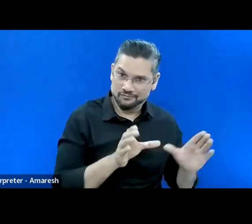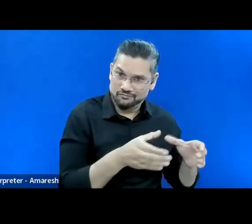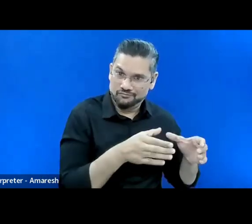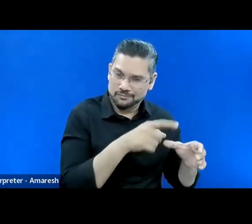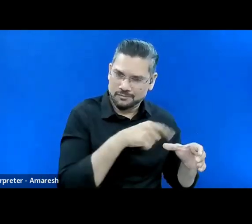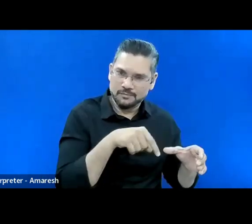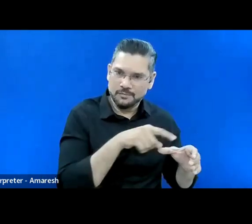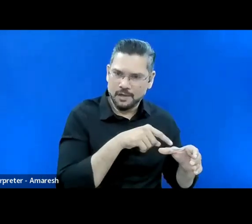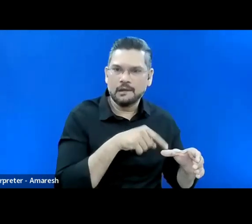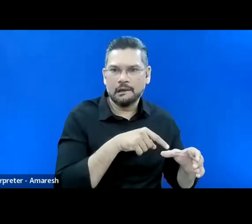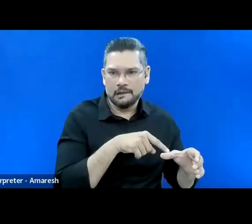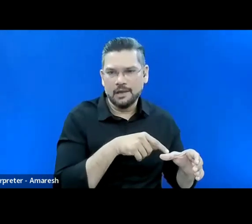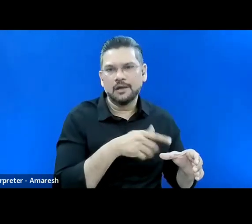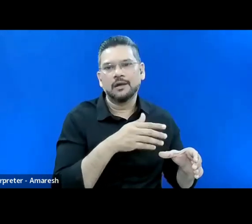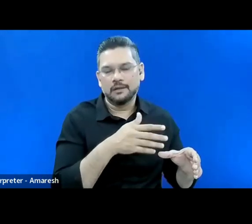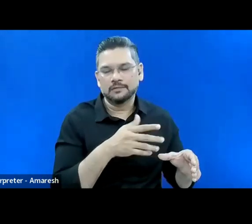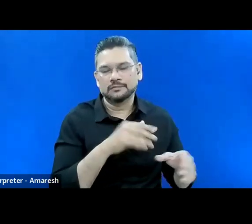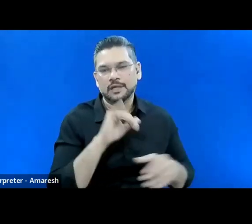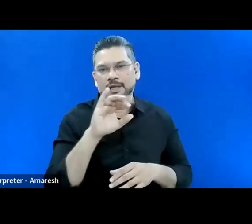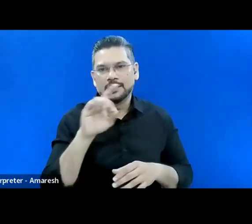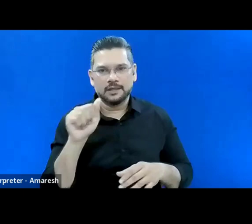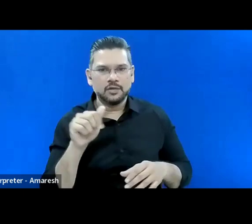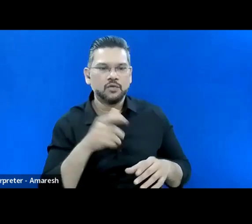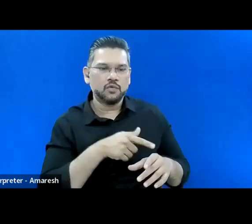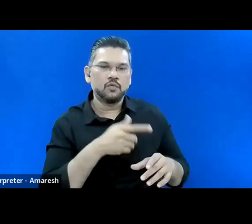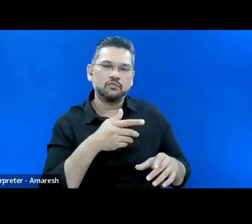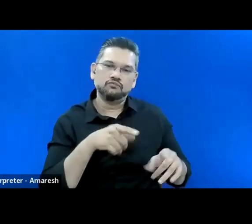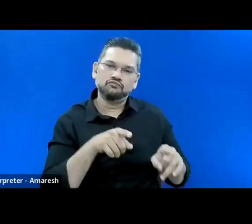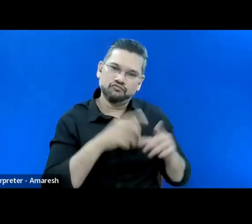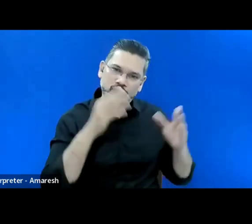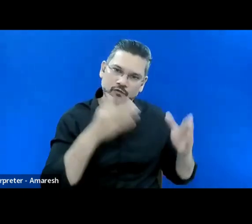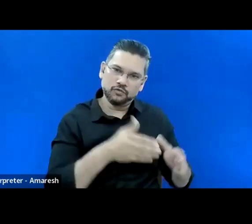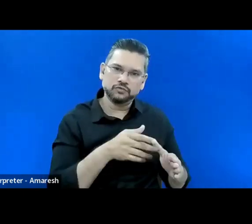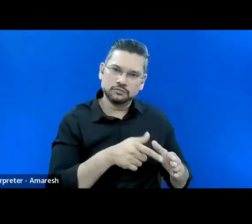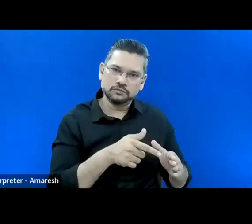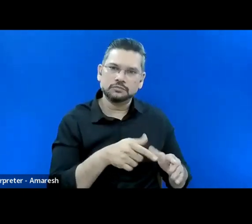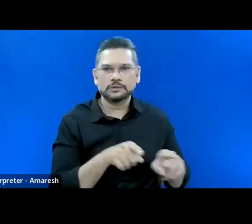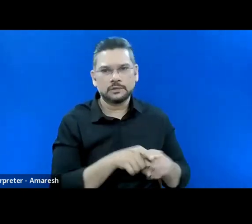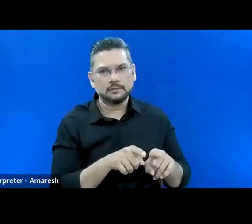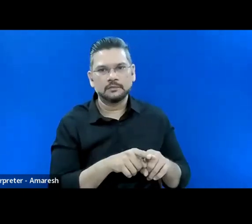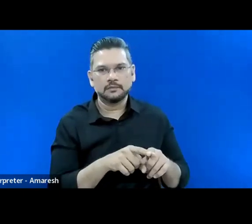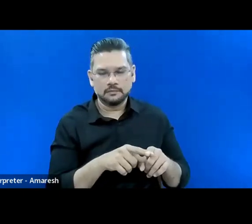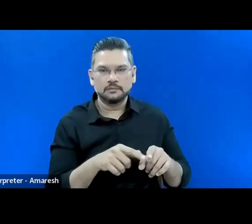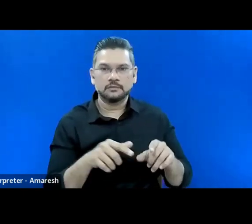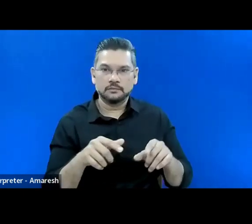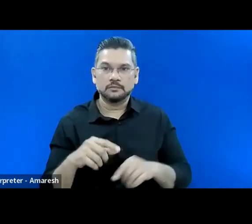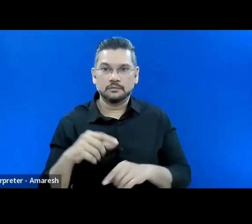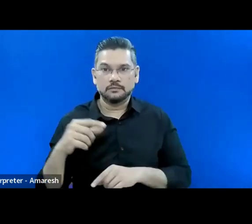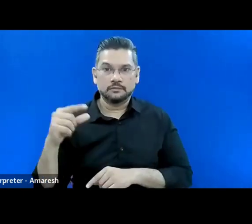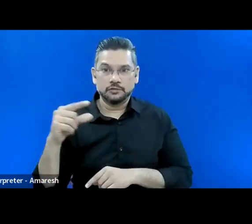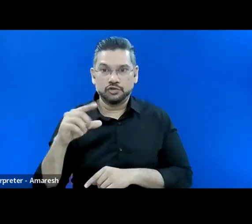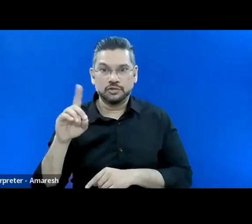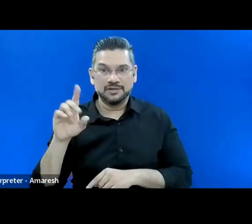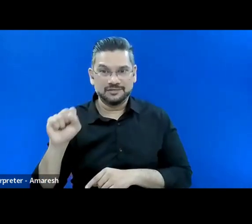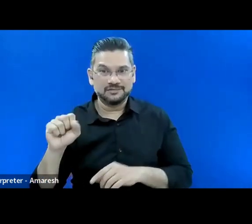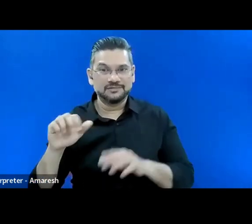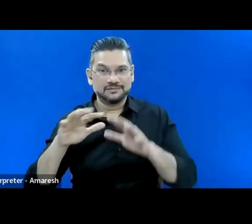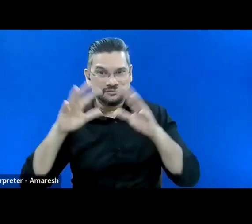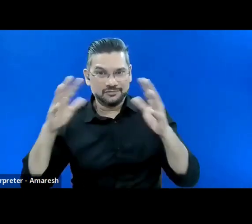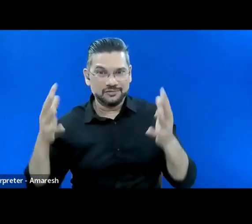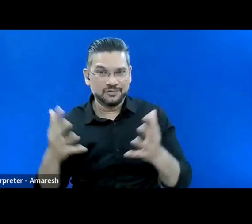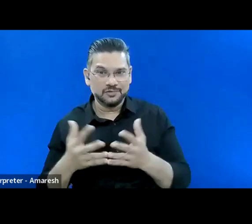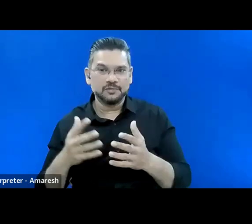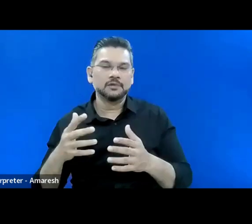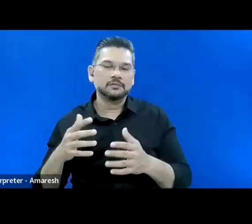part of IDA that was working on the Global Disability Summit, and particularly the youth